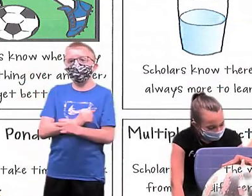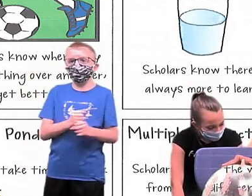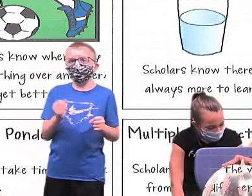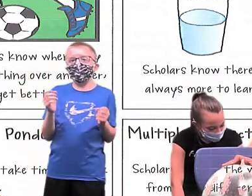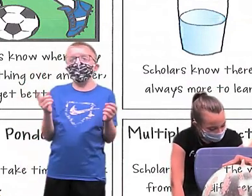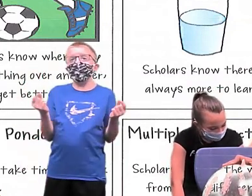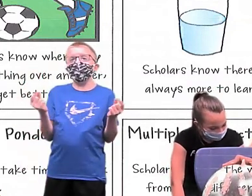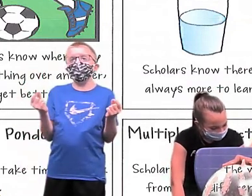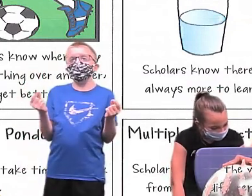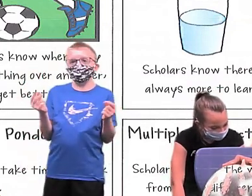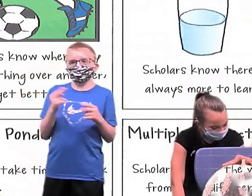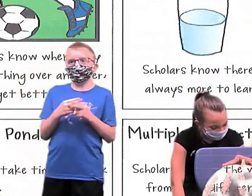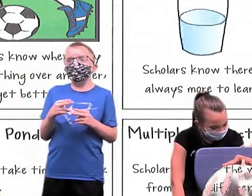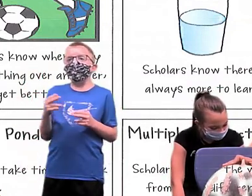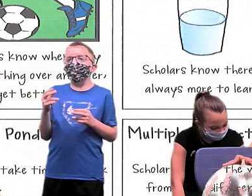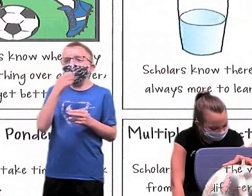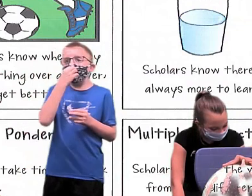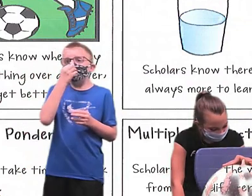a scholar.